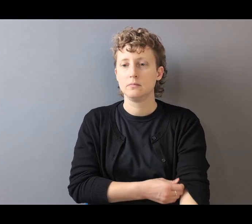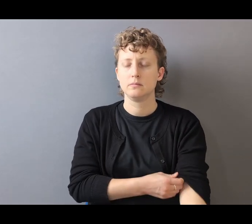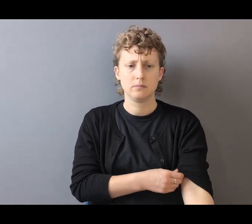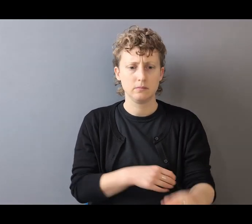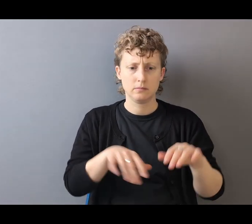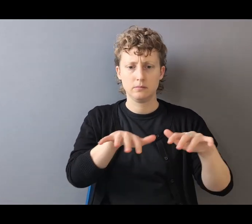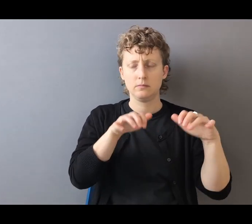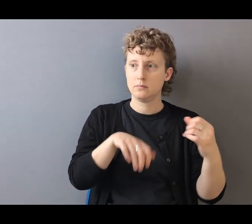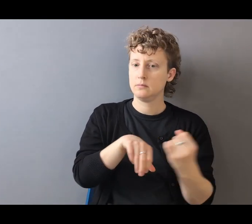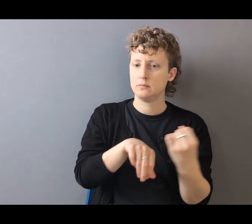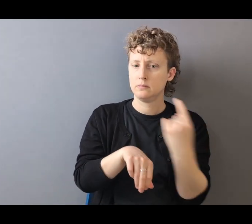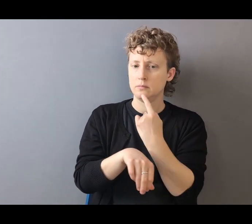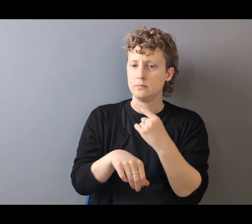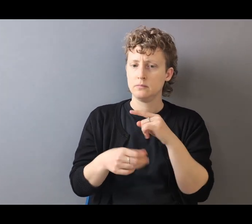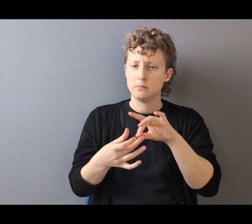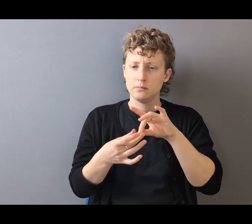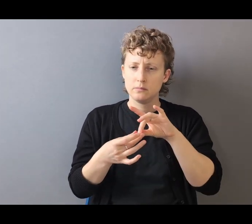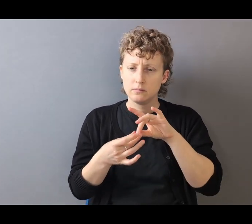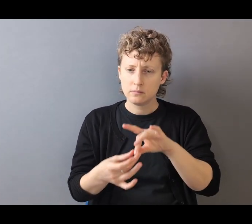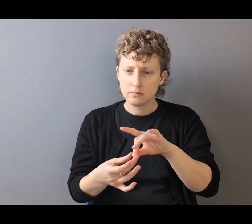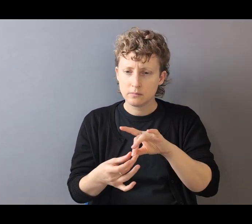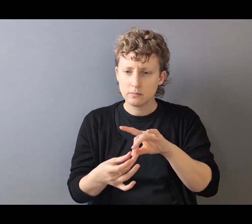question from the audience around apprenticeship.